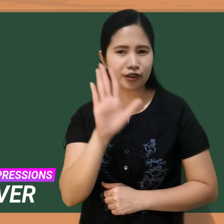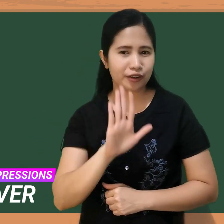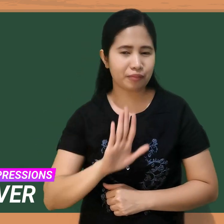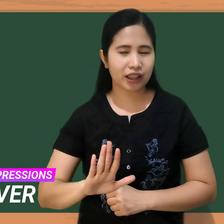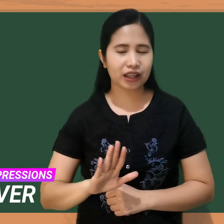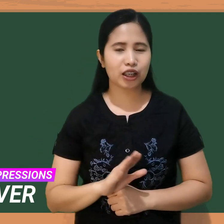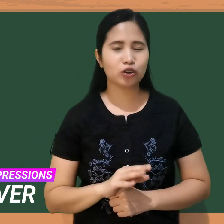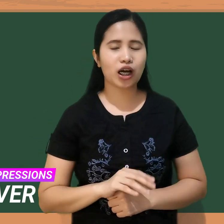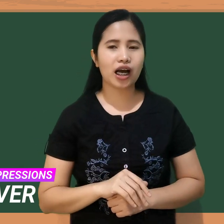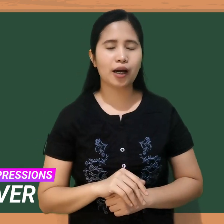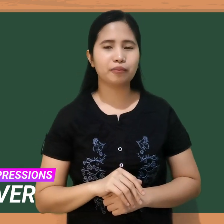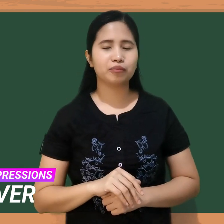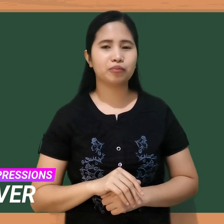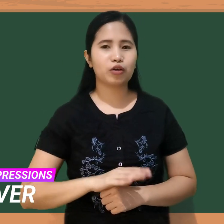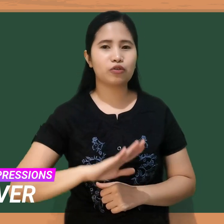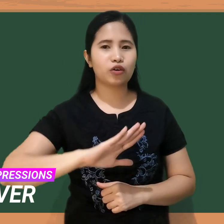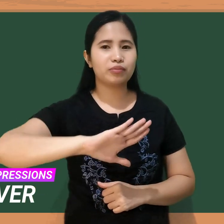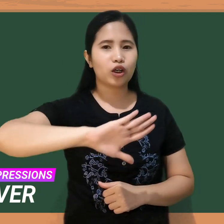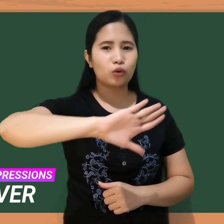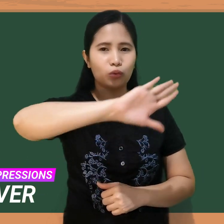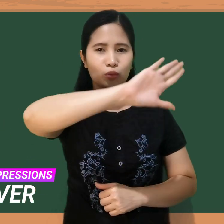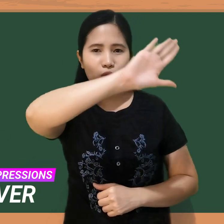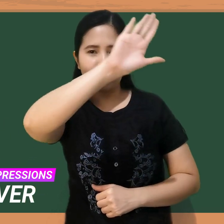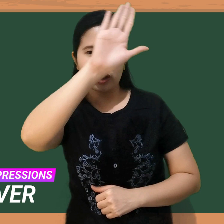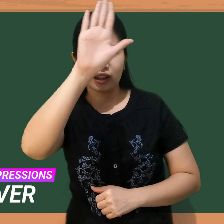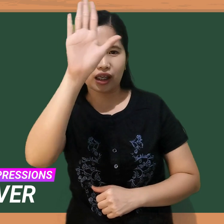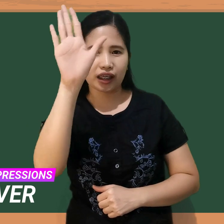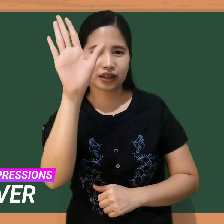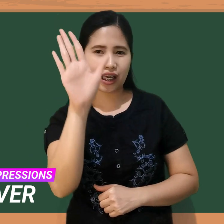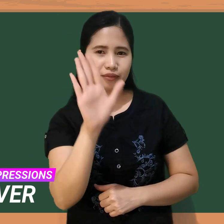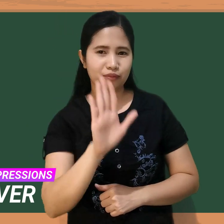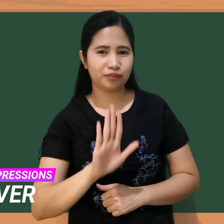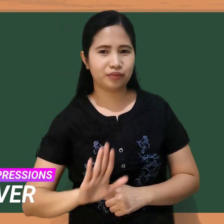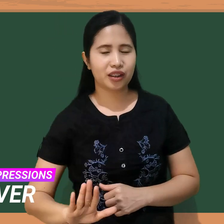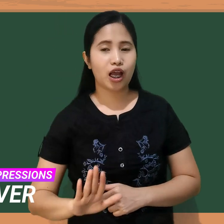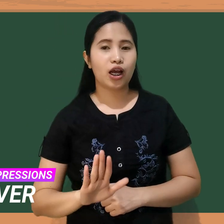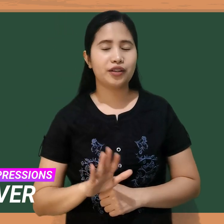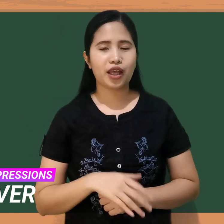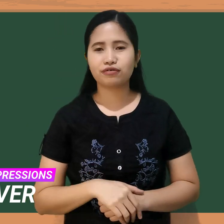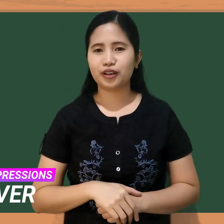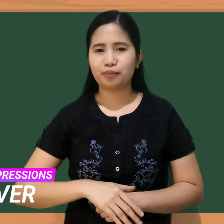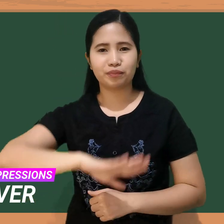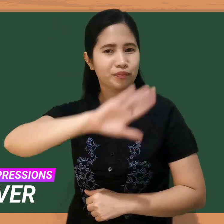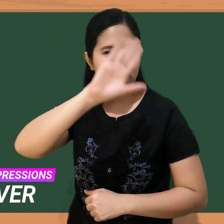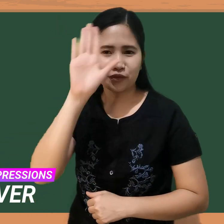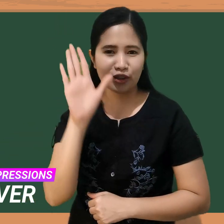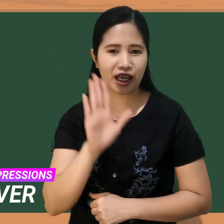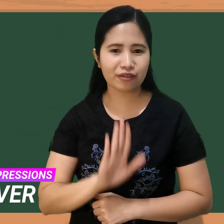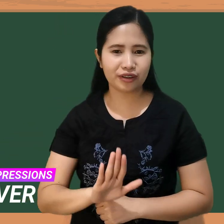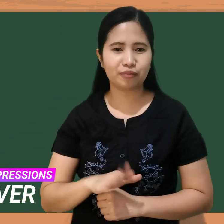Never. Para tayong magpo-form ng S hand. Never. Never.